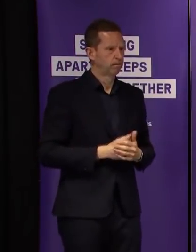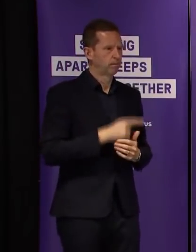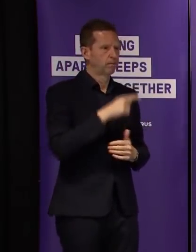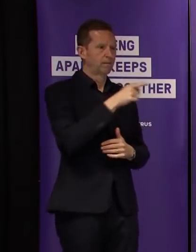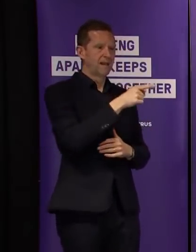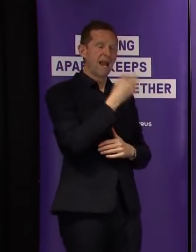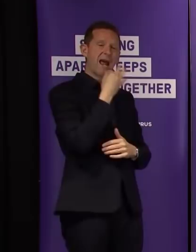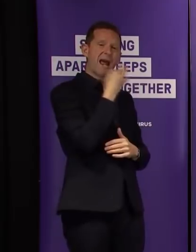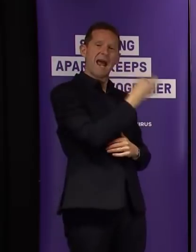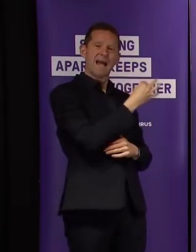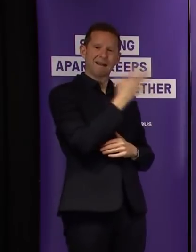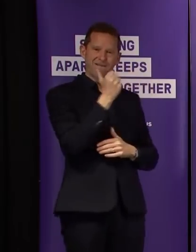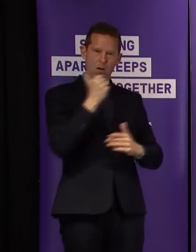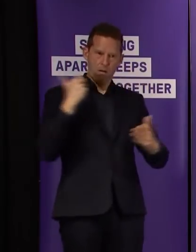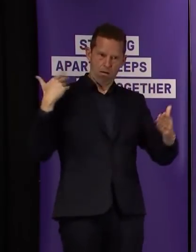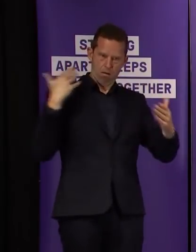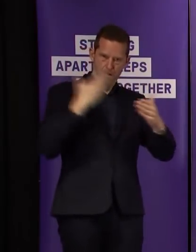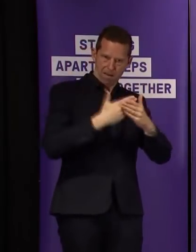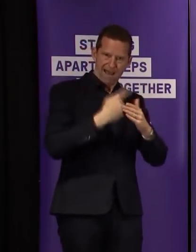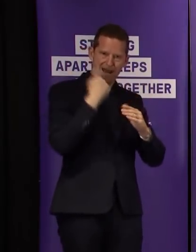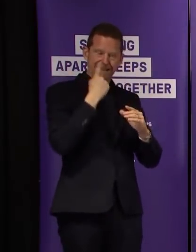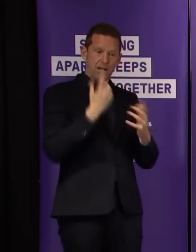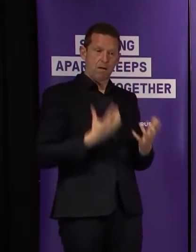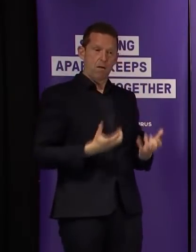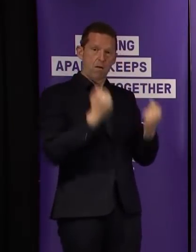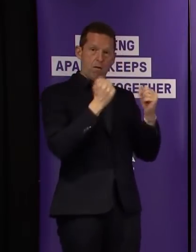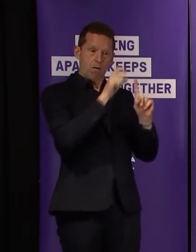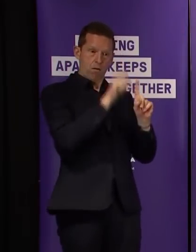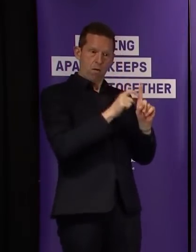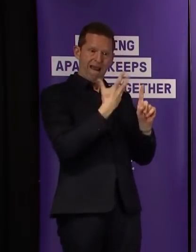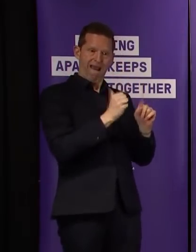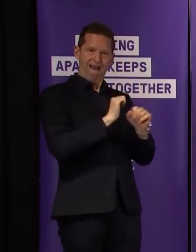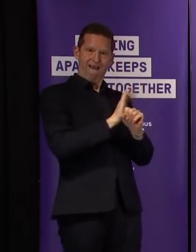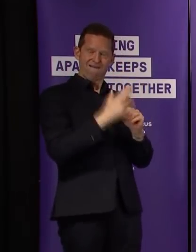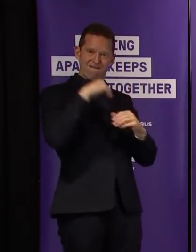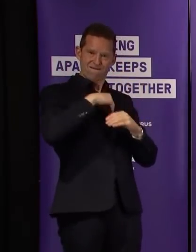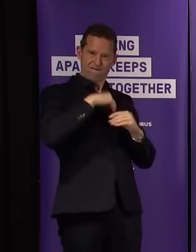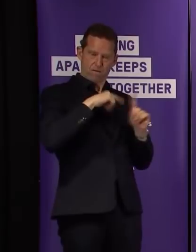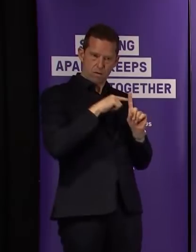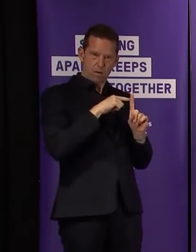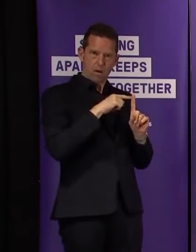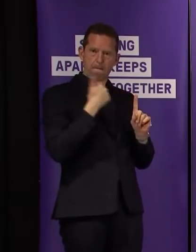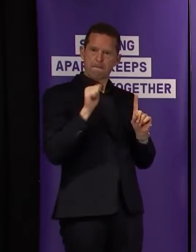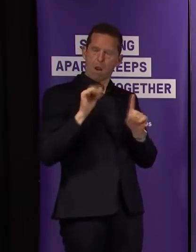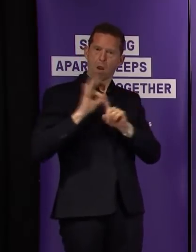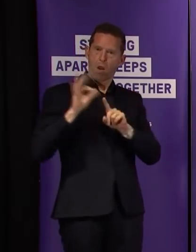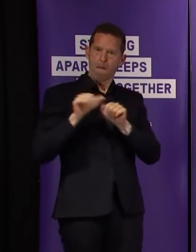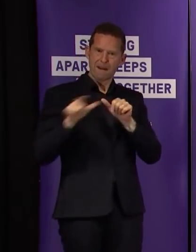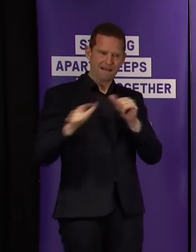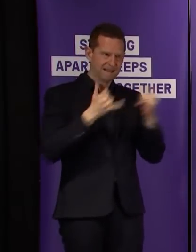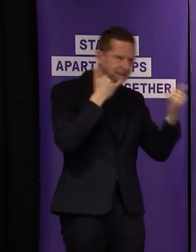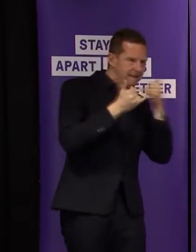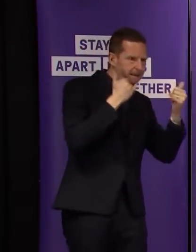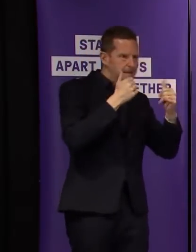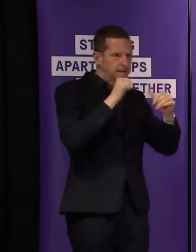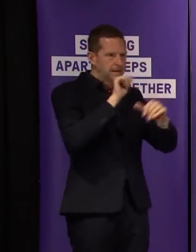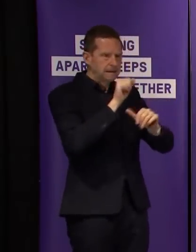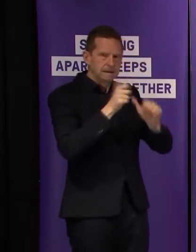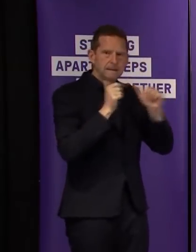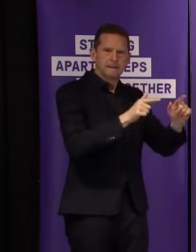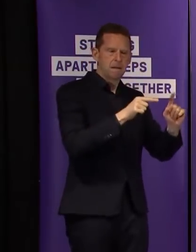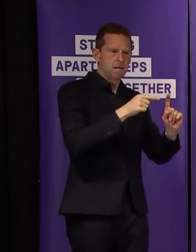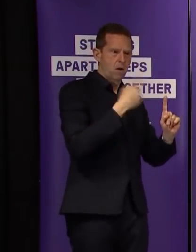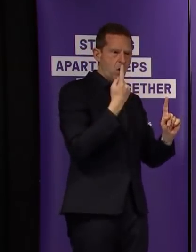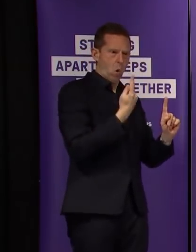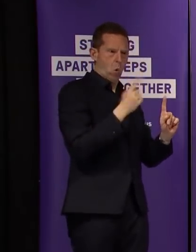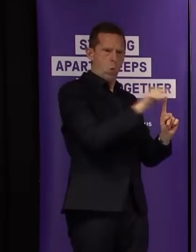here for a number of weeks now, and we can see from case numbers that contact tracing has improved compared to May and June. And I've